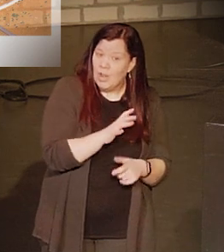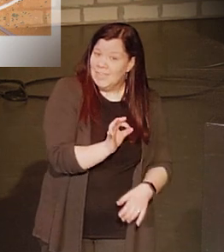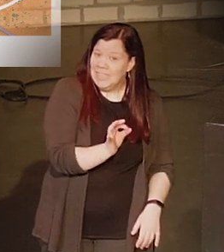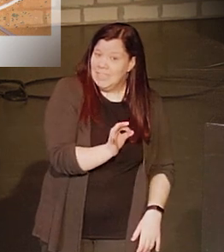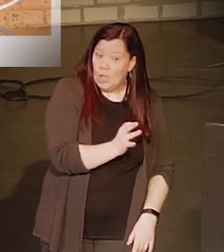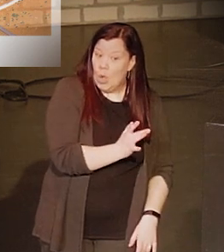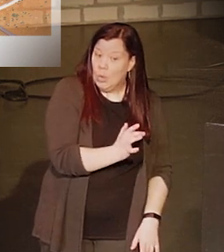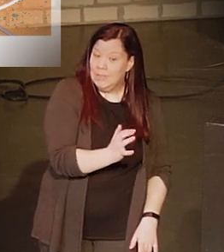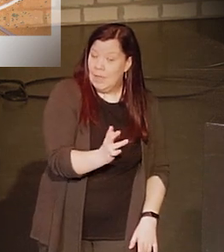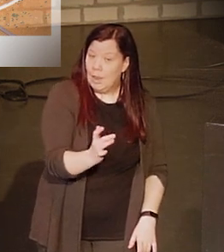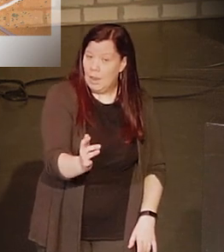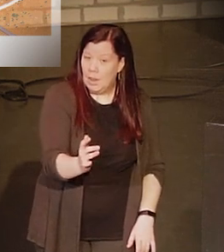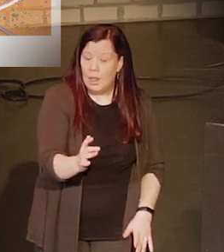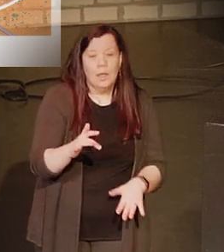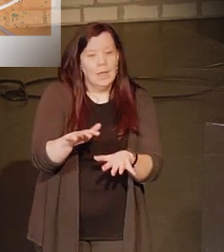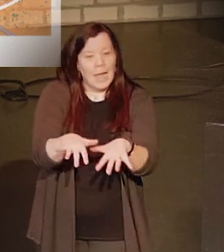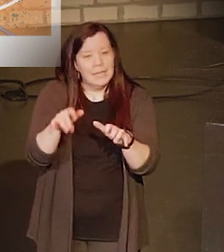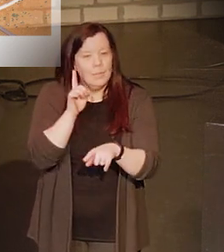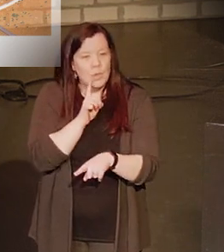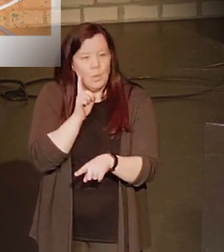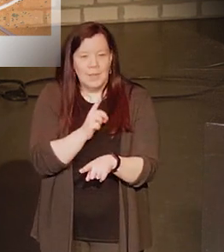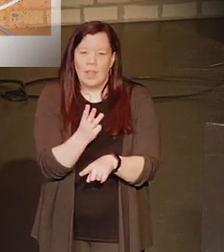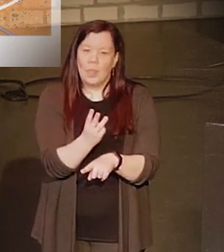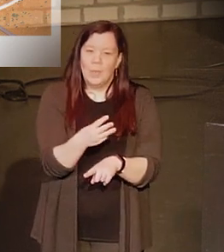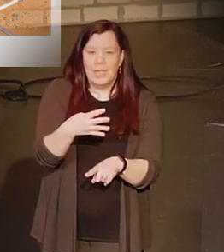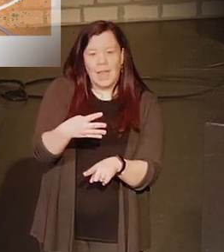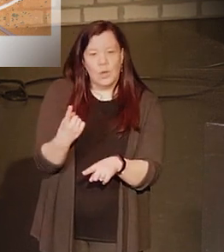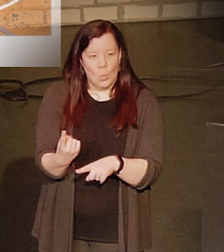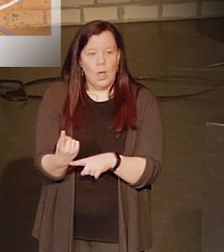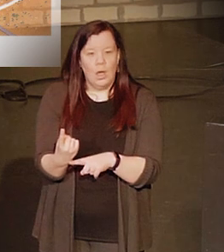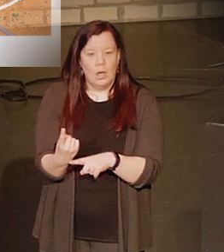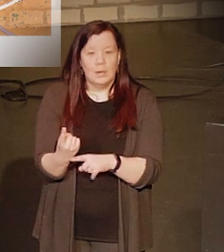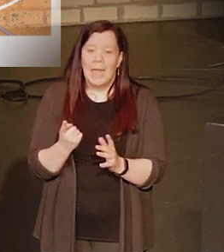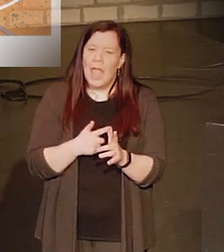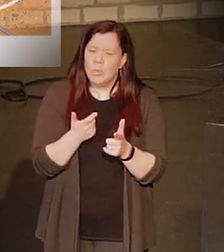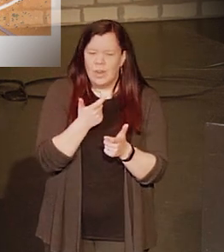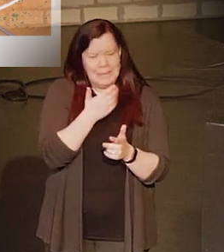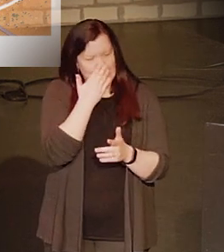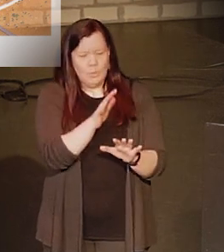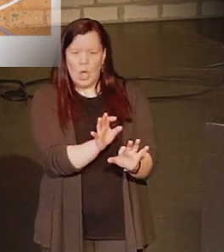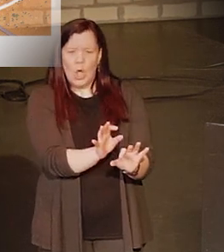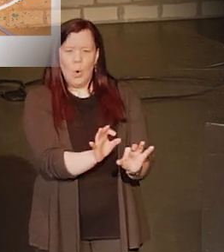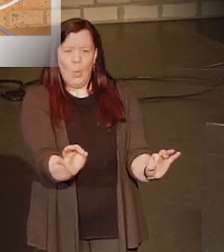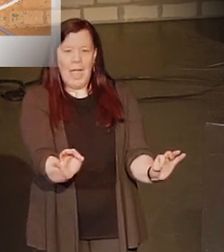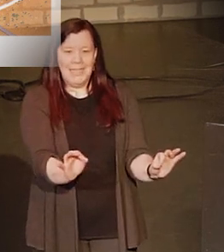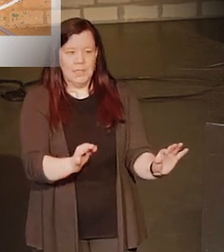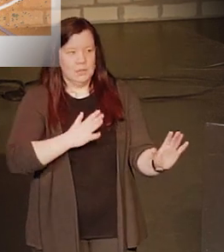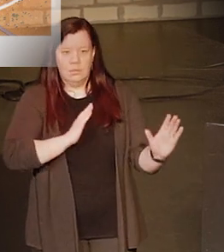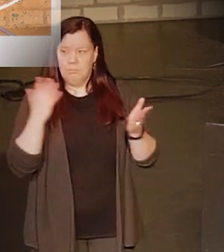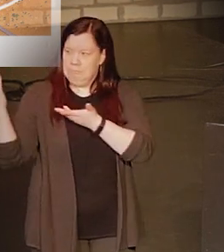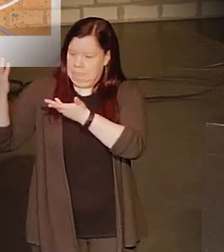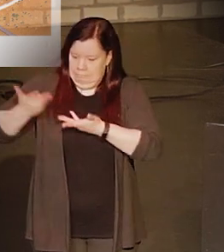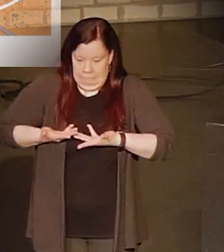until Assemblywomen in 391, 390. He actually goes quiet, at least to us